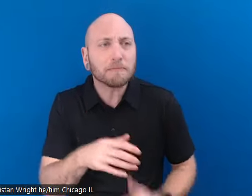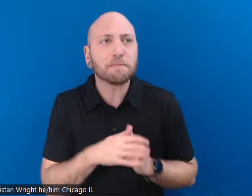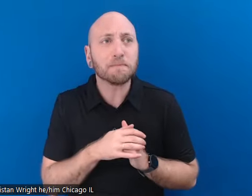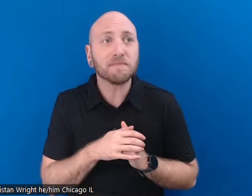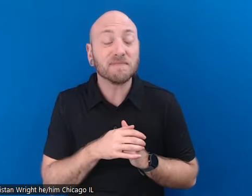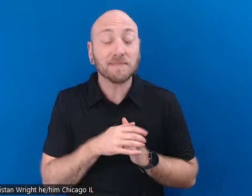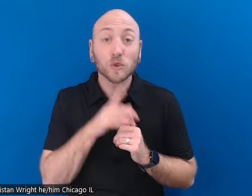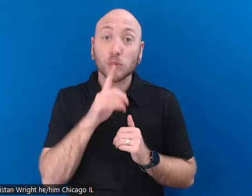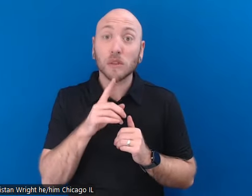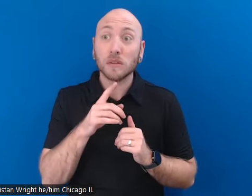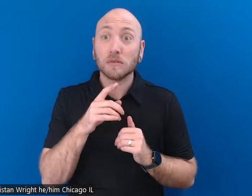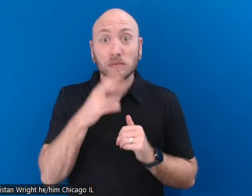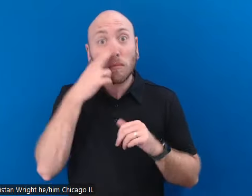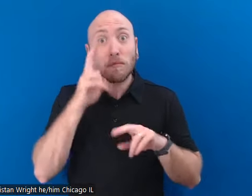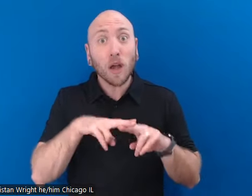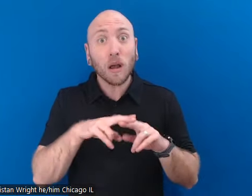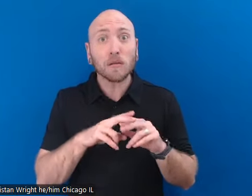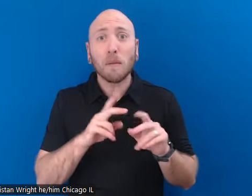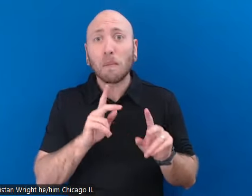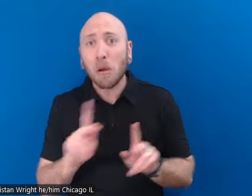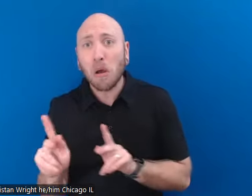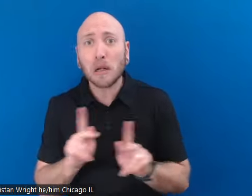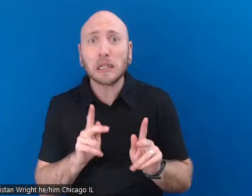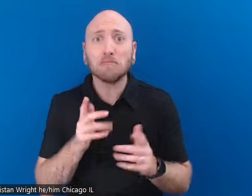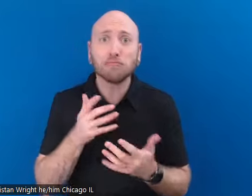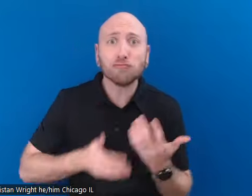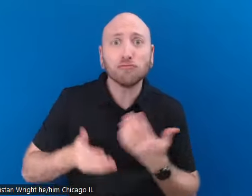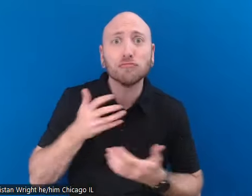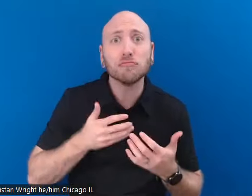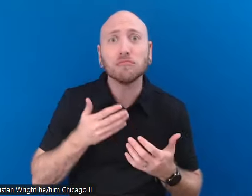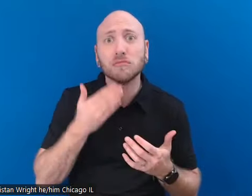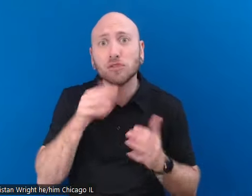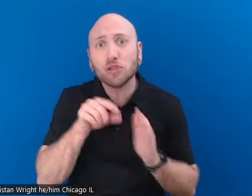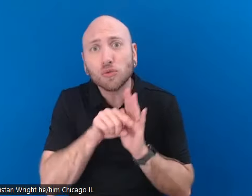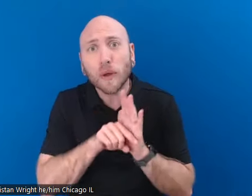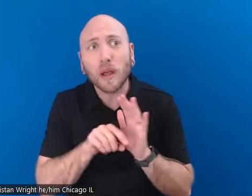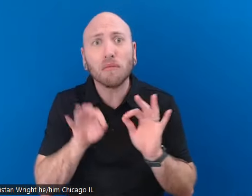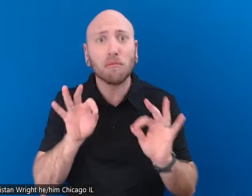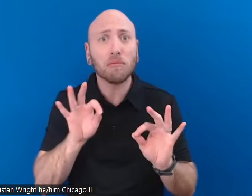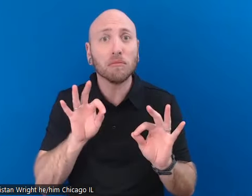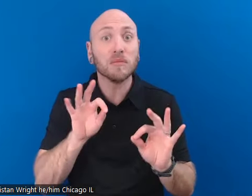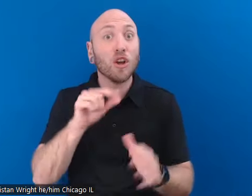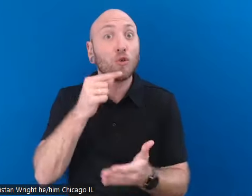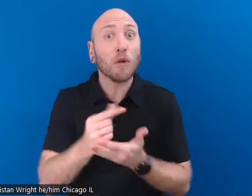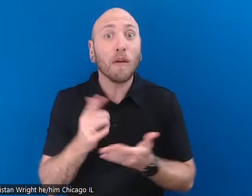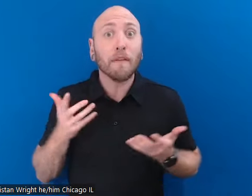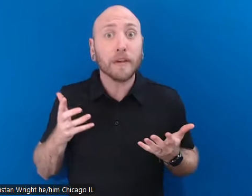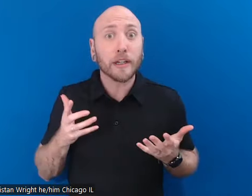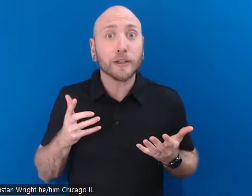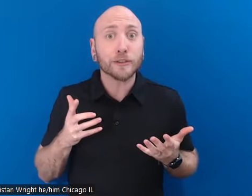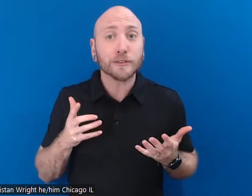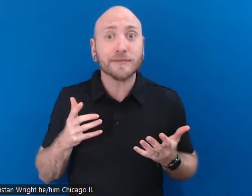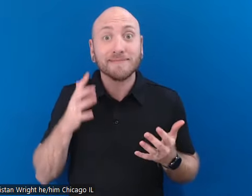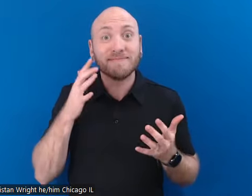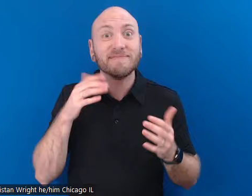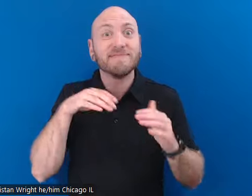of fun, went to a lot of parties, managed to get my grades together, go to college. And again, I'm going to kind of